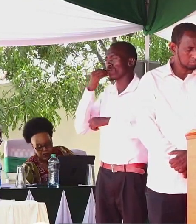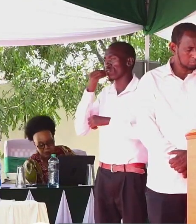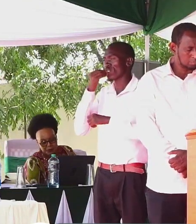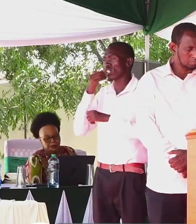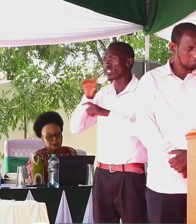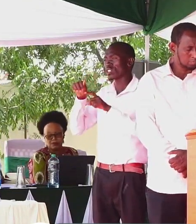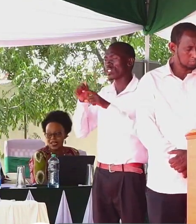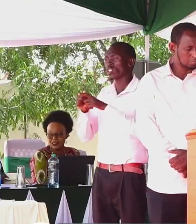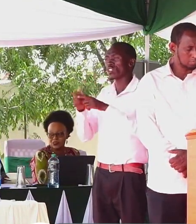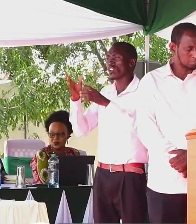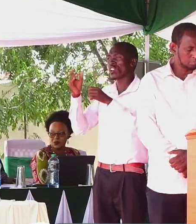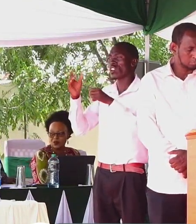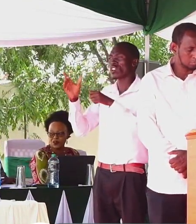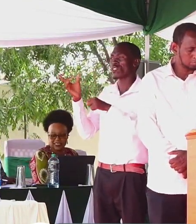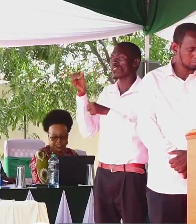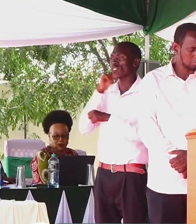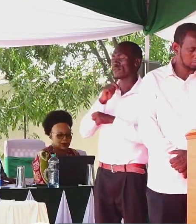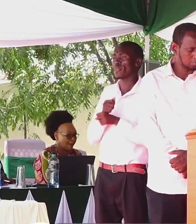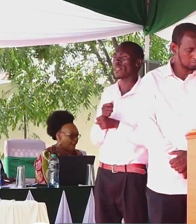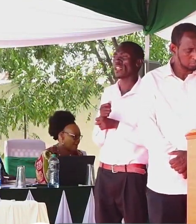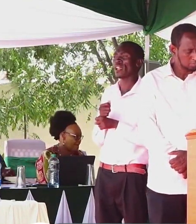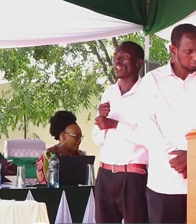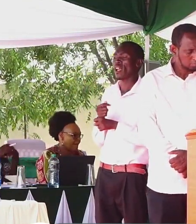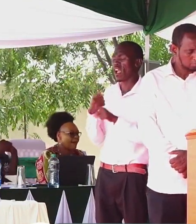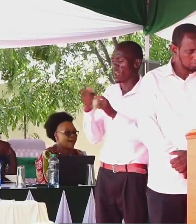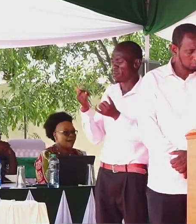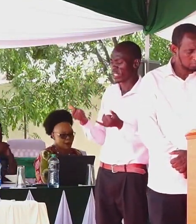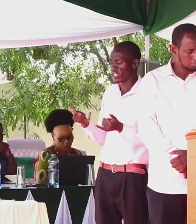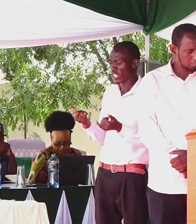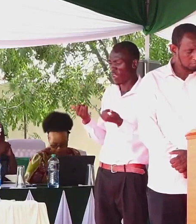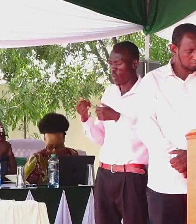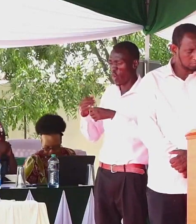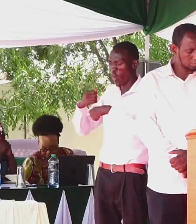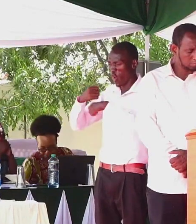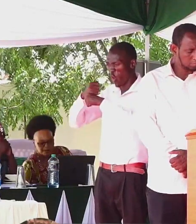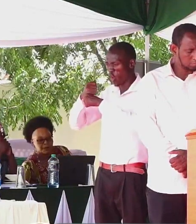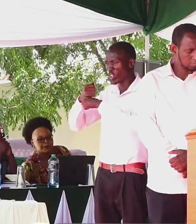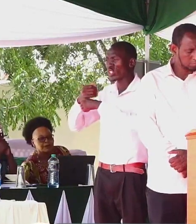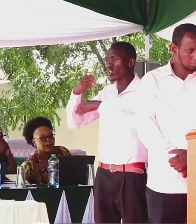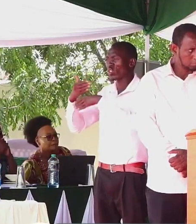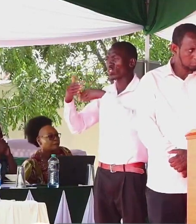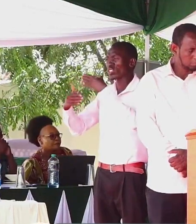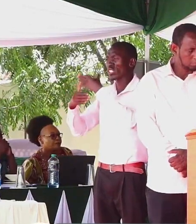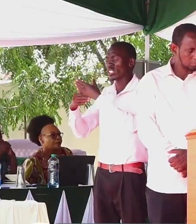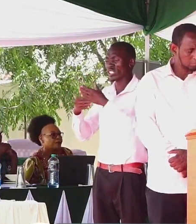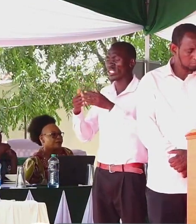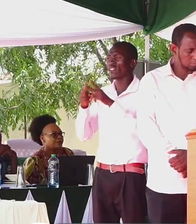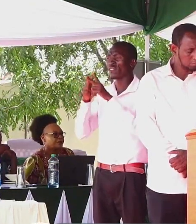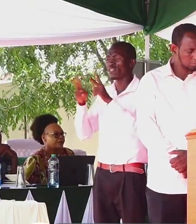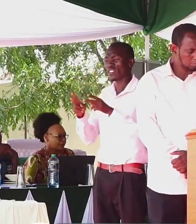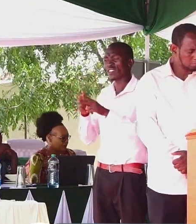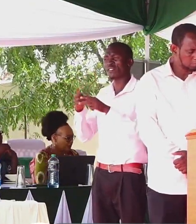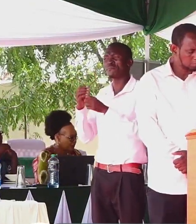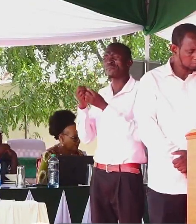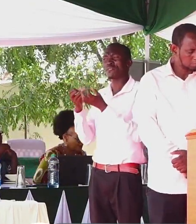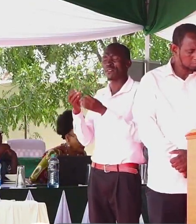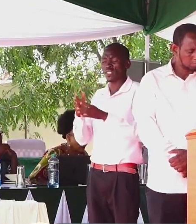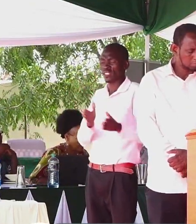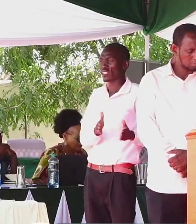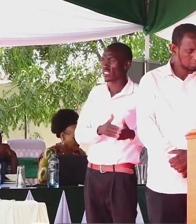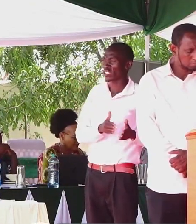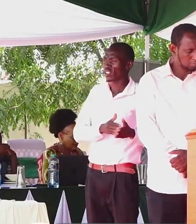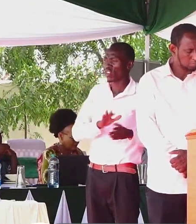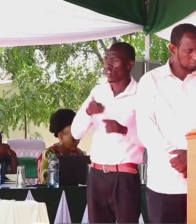launched that. And of course, we have constructed several toilets at the ECD centers. We have